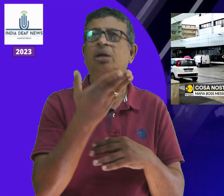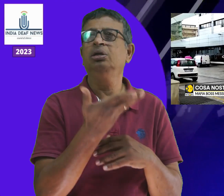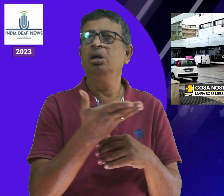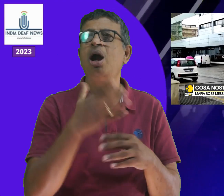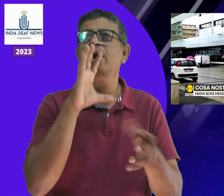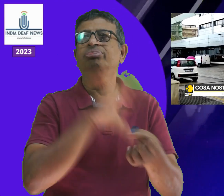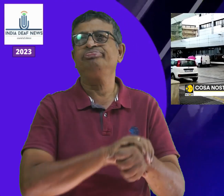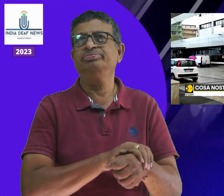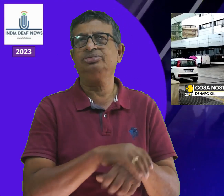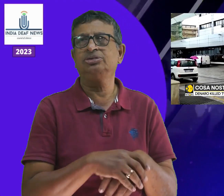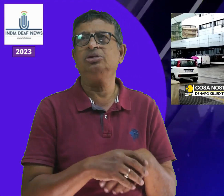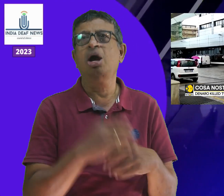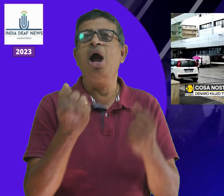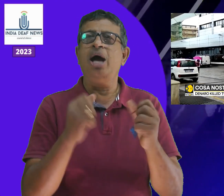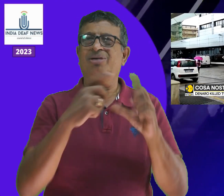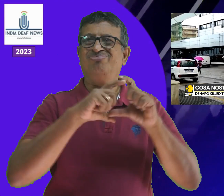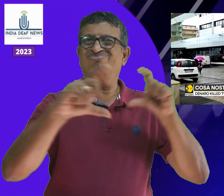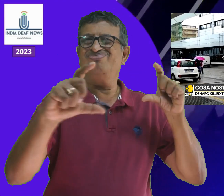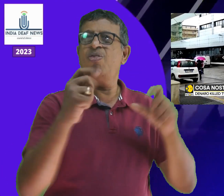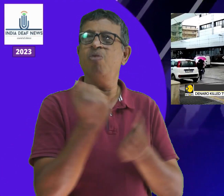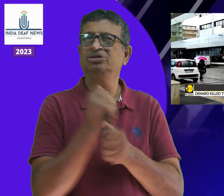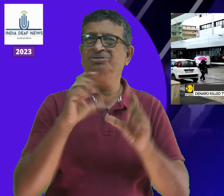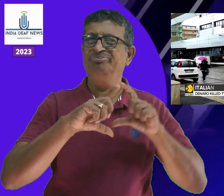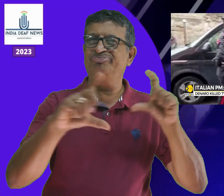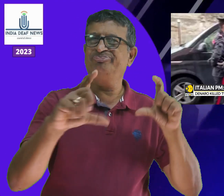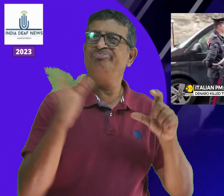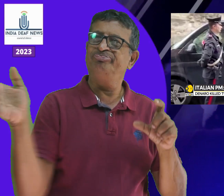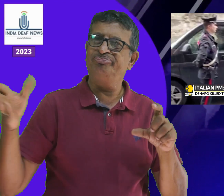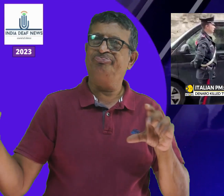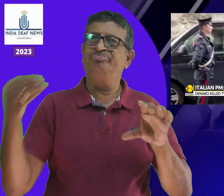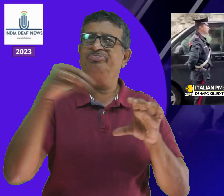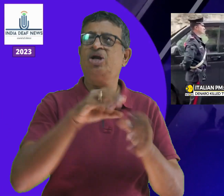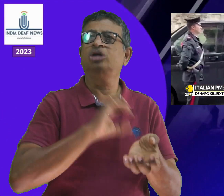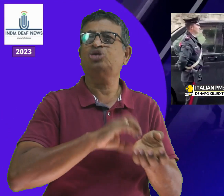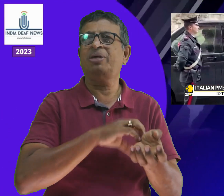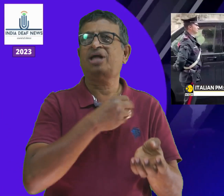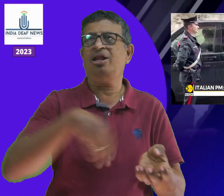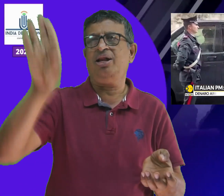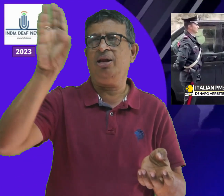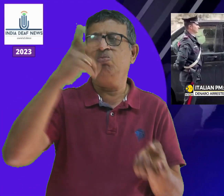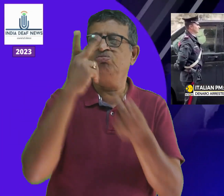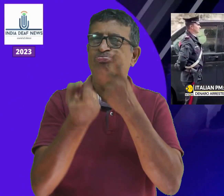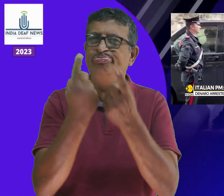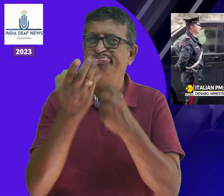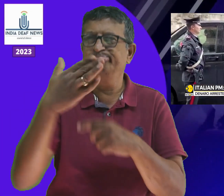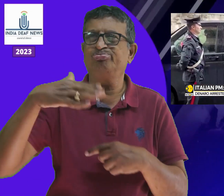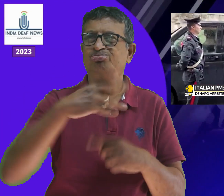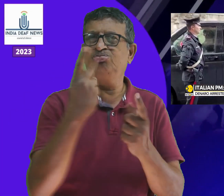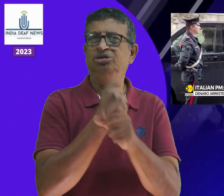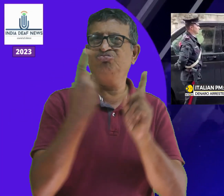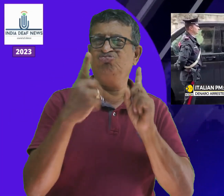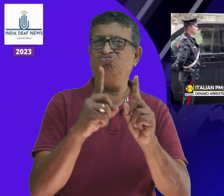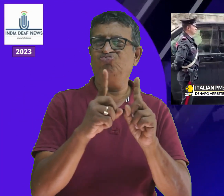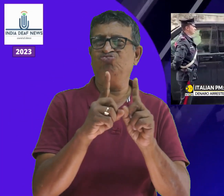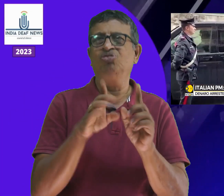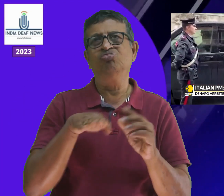of anti-mafia prosecutors Giovanni Falcone and Paolo Borsellino. He also faces a life sentence for his role in bomb attacks in